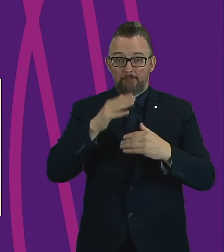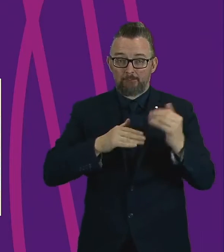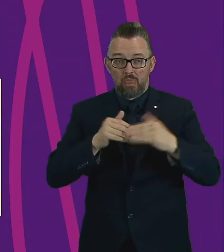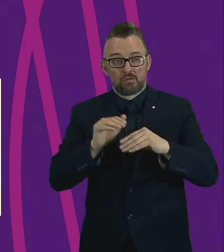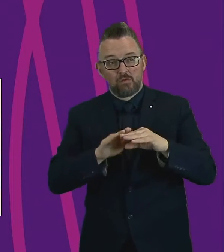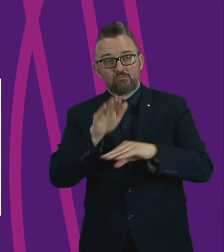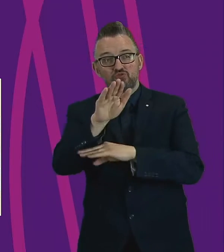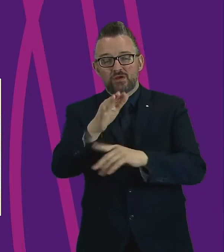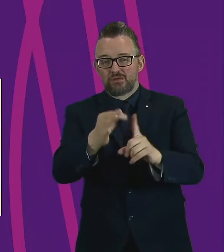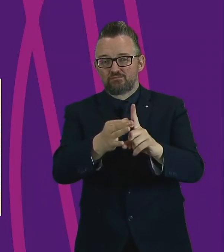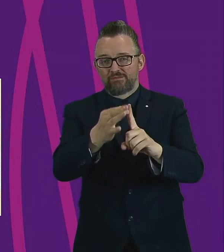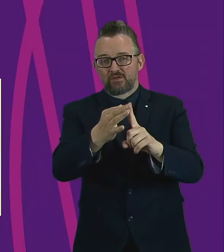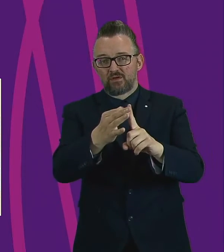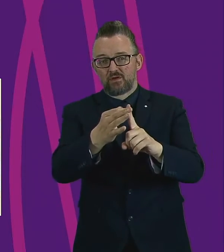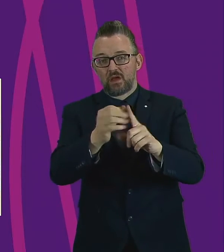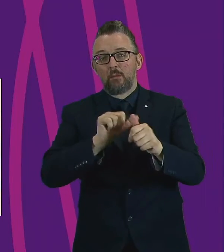future